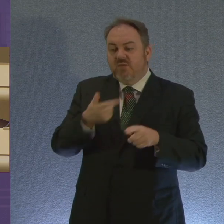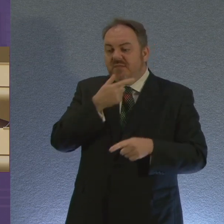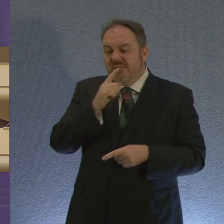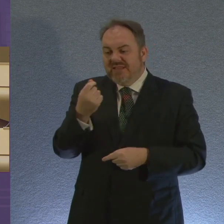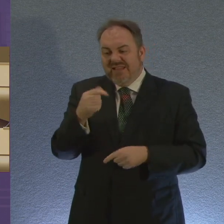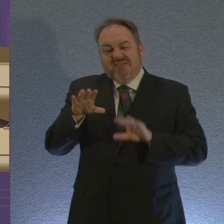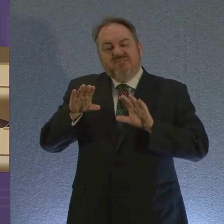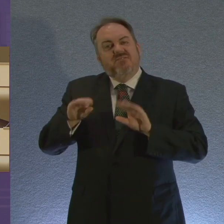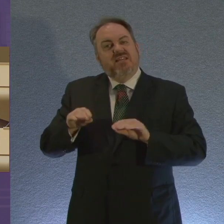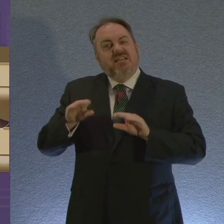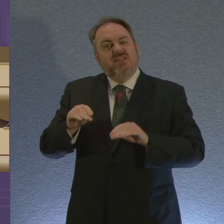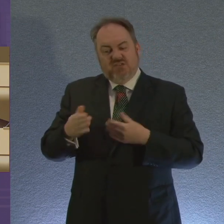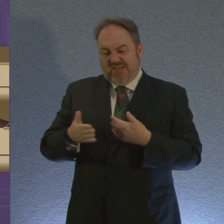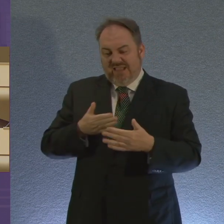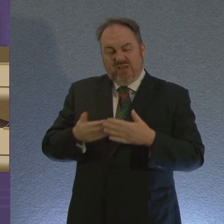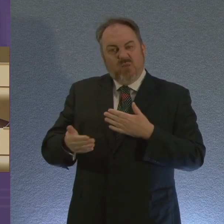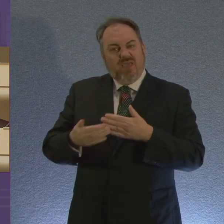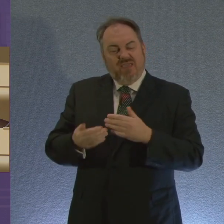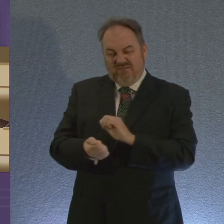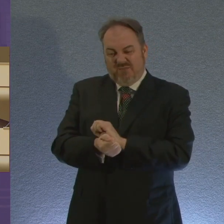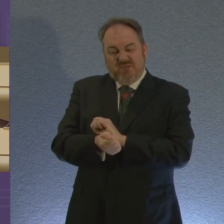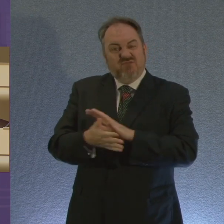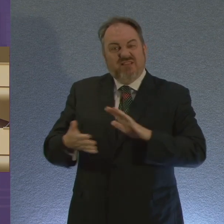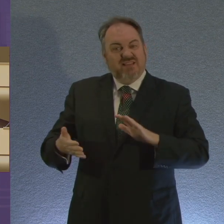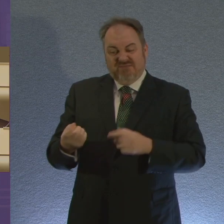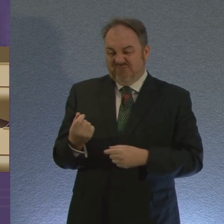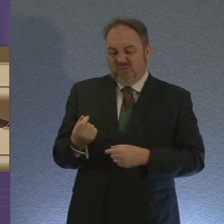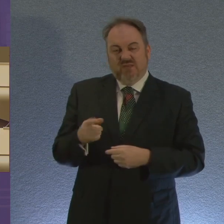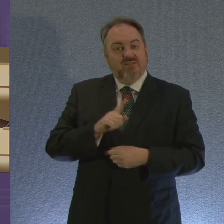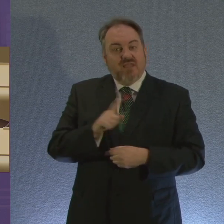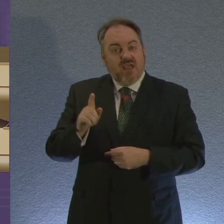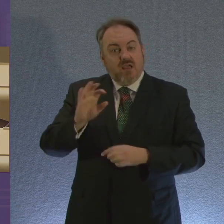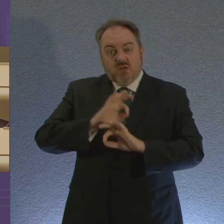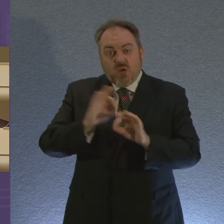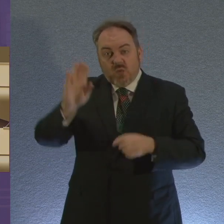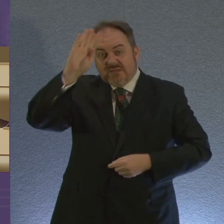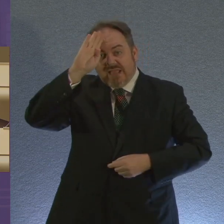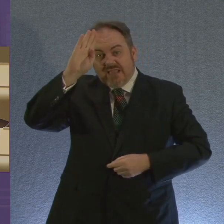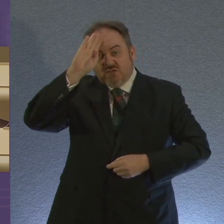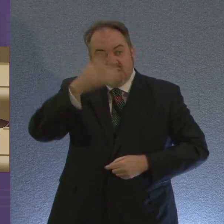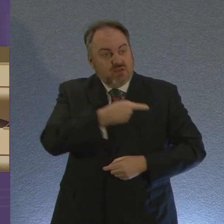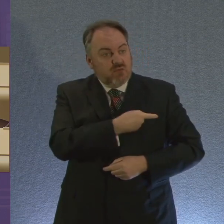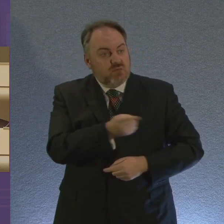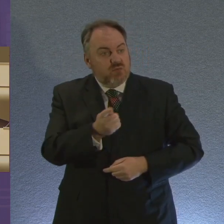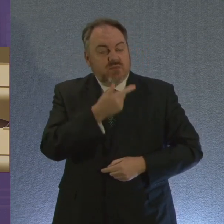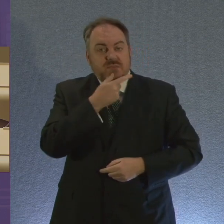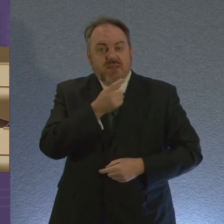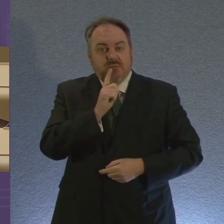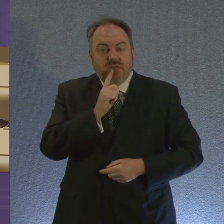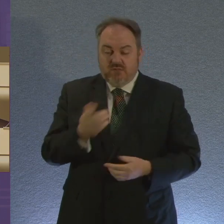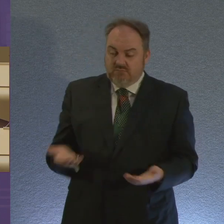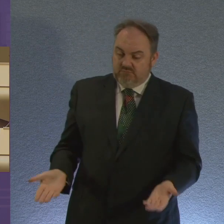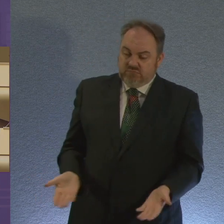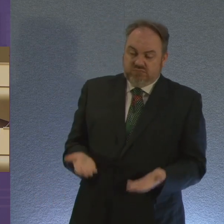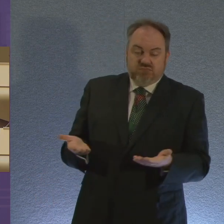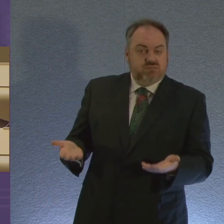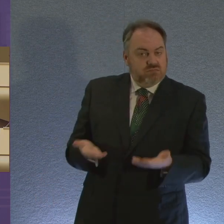sentence and where there is no threat to public safety. I wonder if I